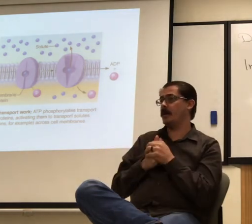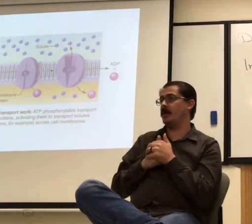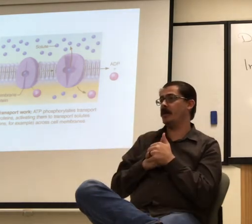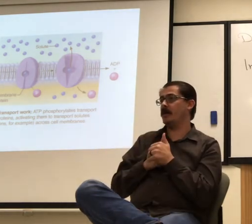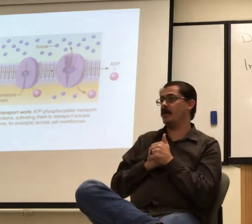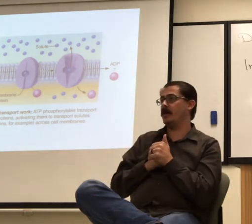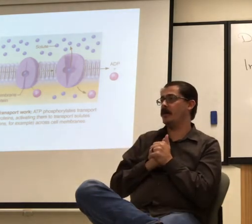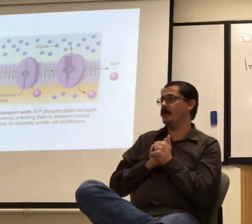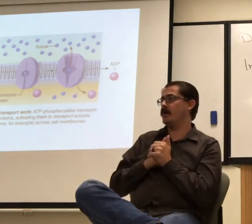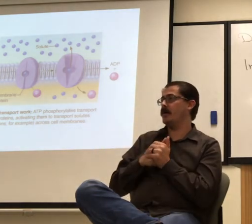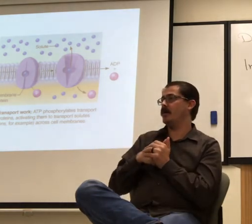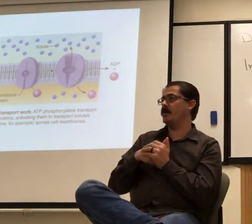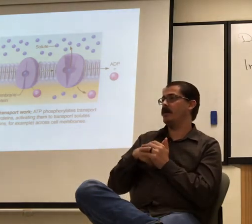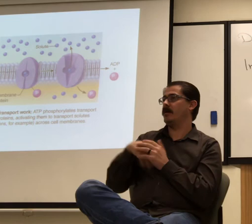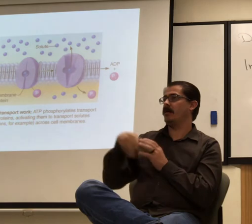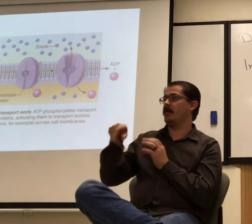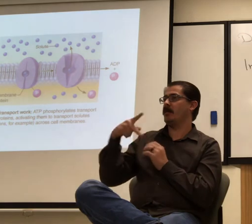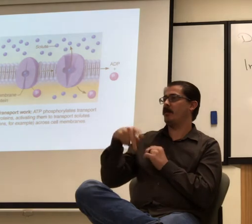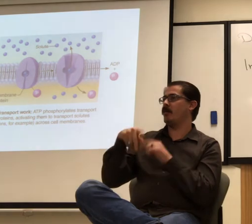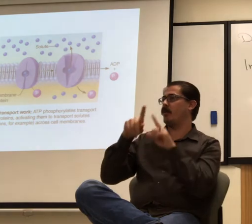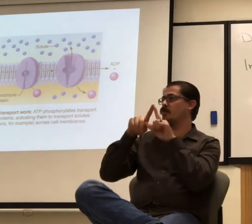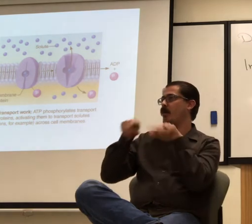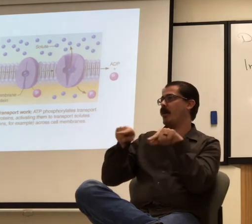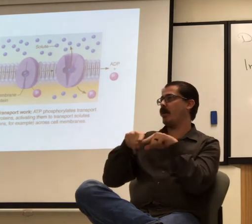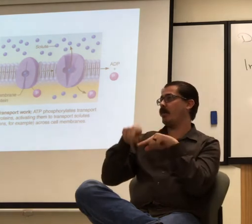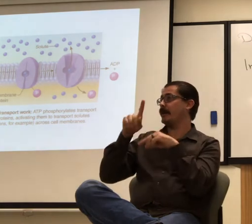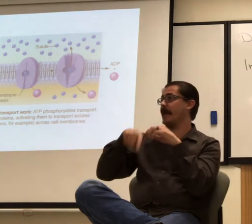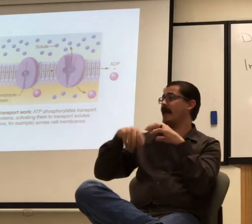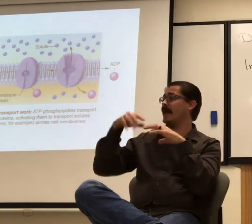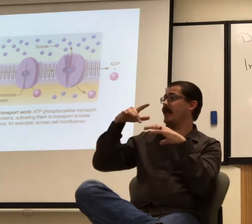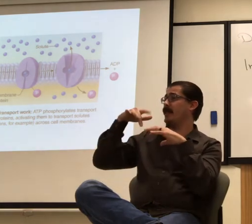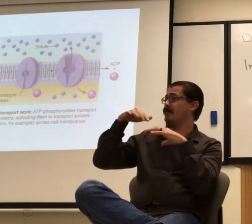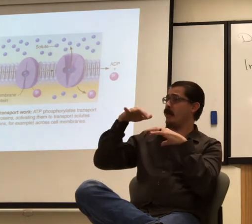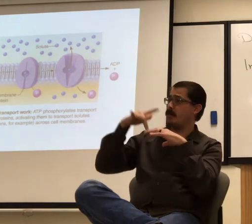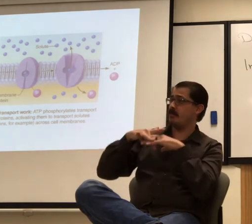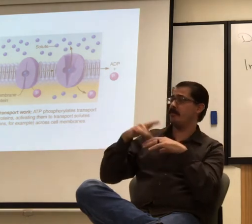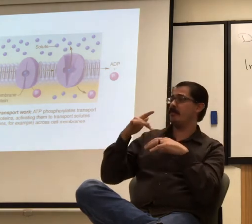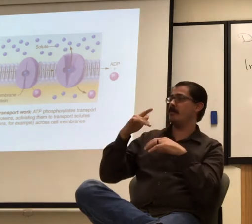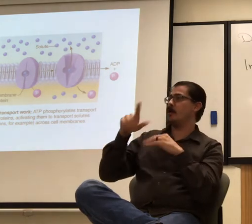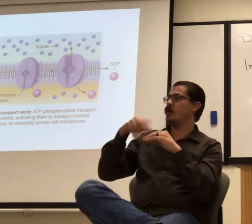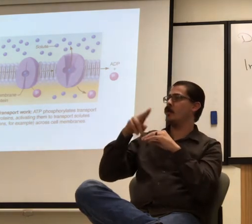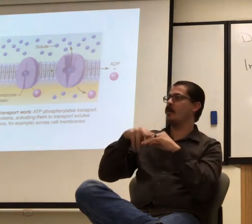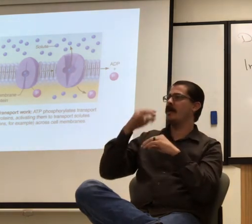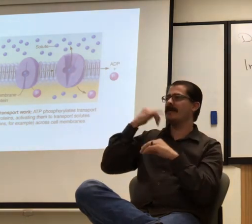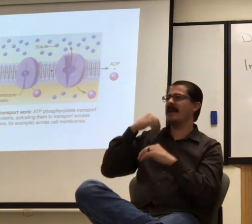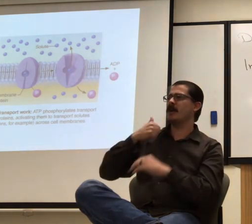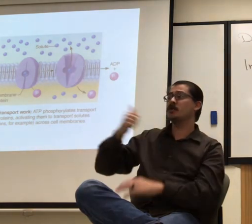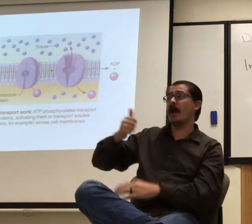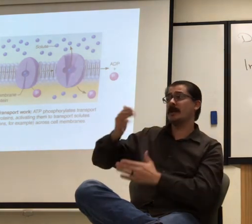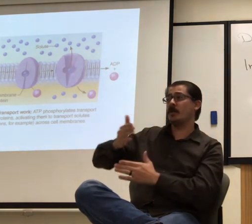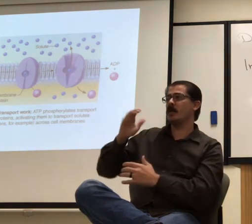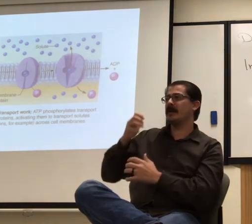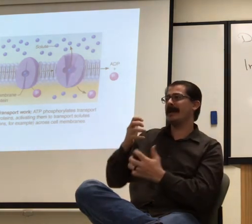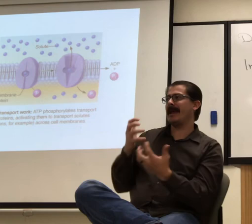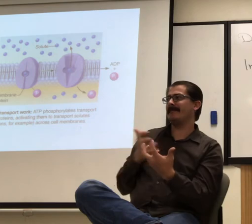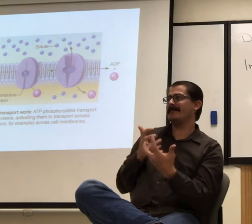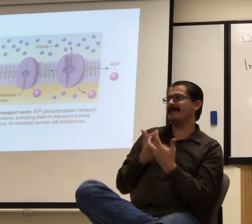This little purple triangle, it normally couldn't get through, but if it had a transporter, it could fit that shape.